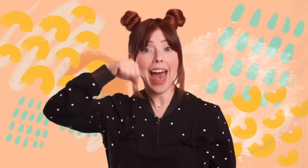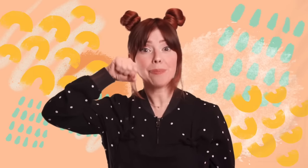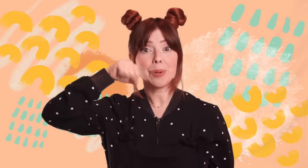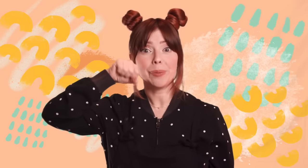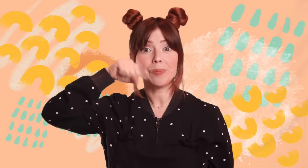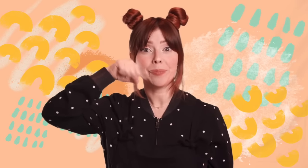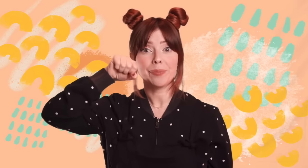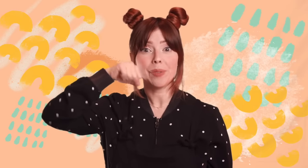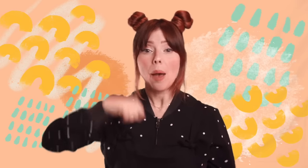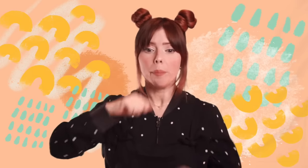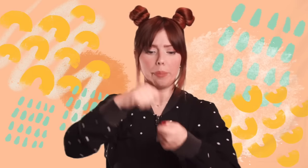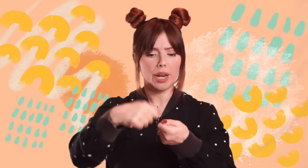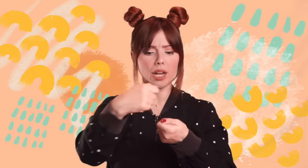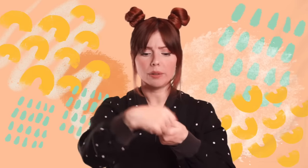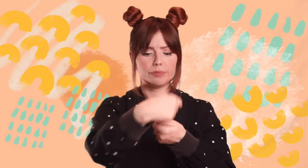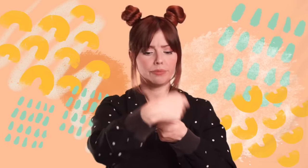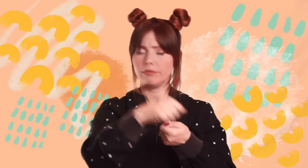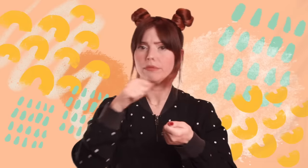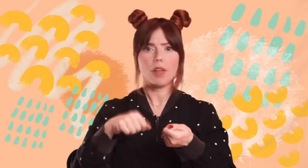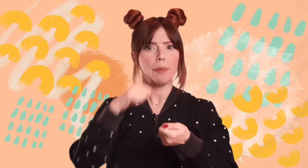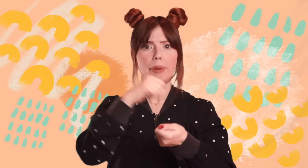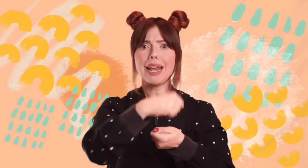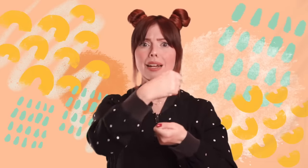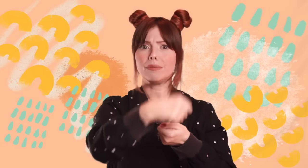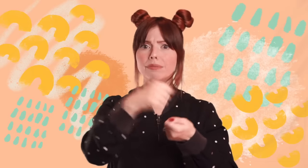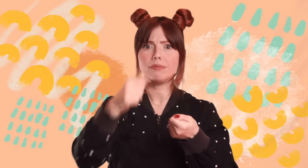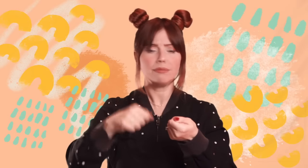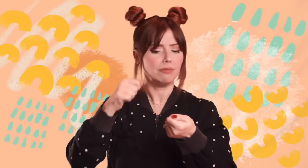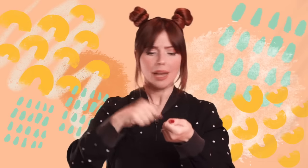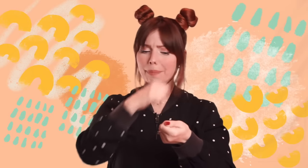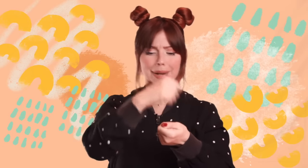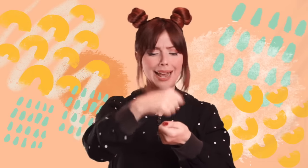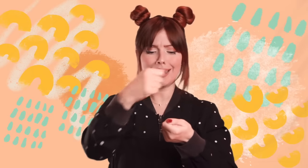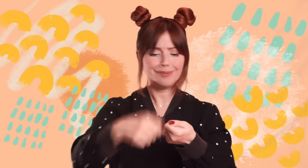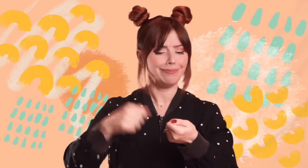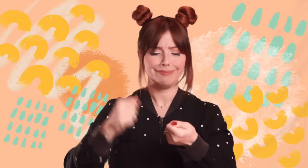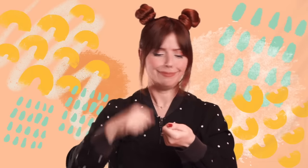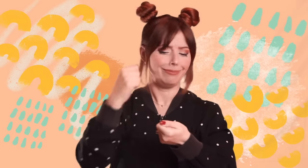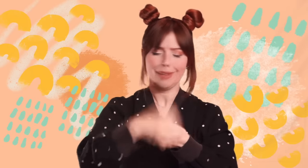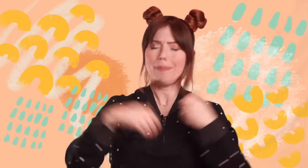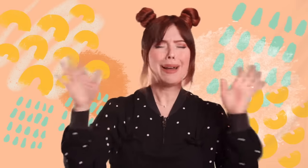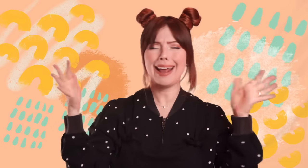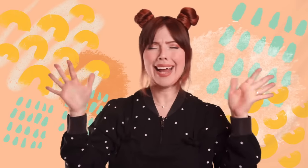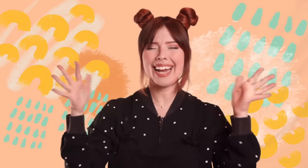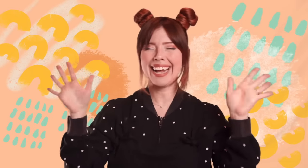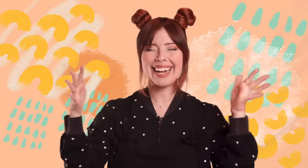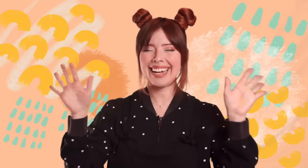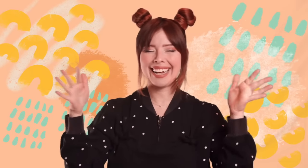Apple. Banana. Banana. Banana! Banana!